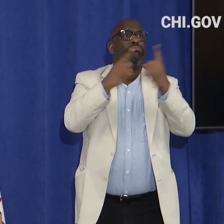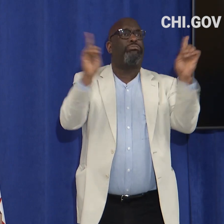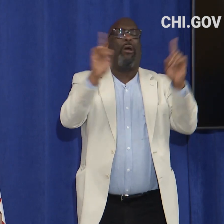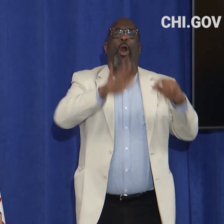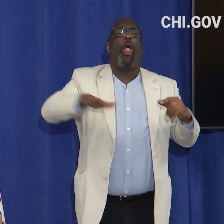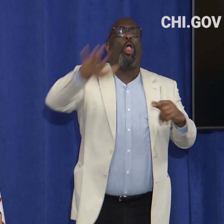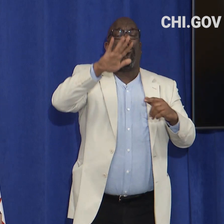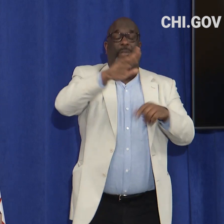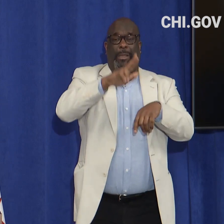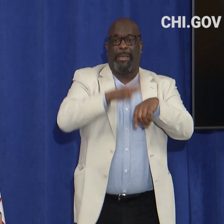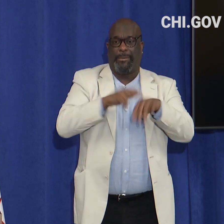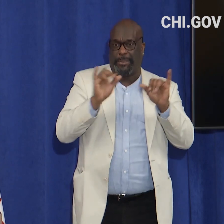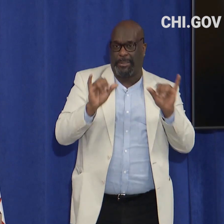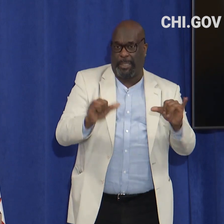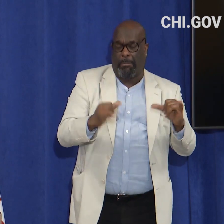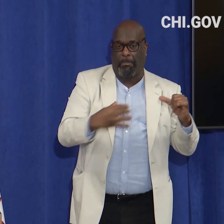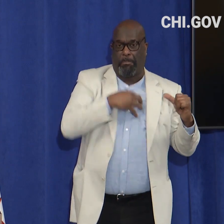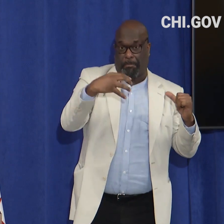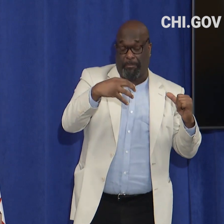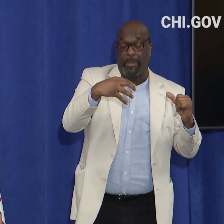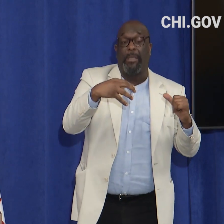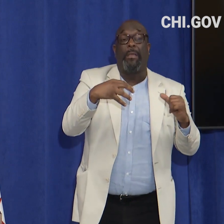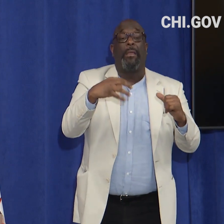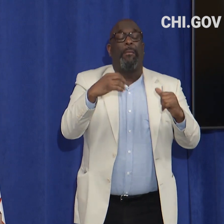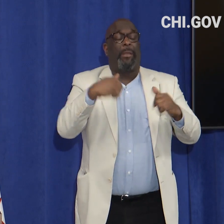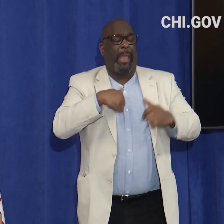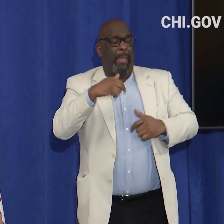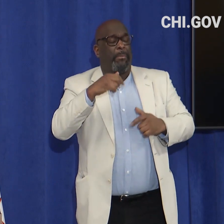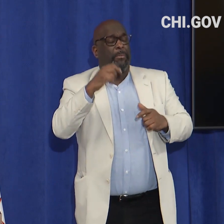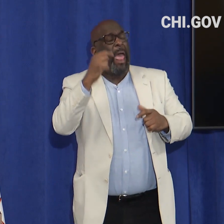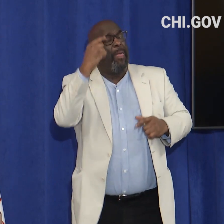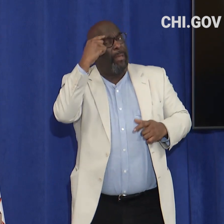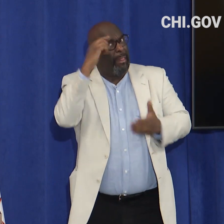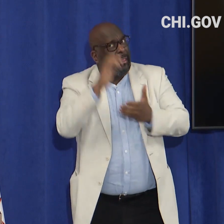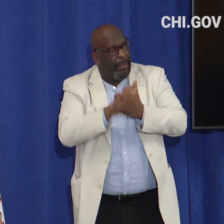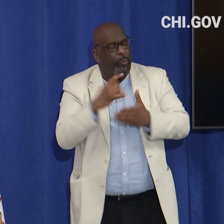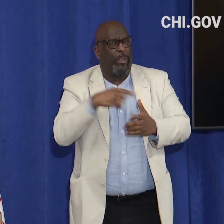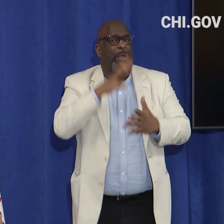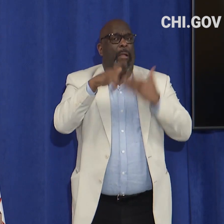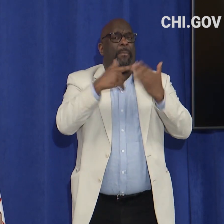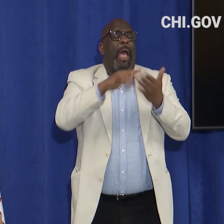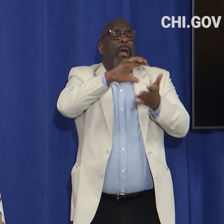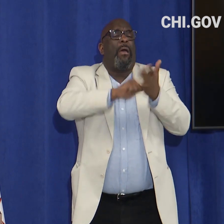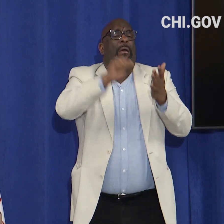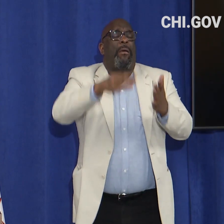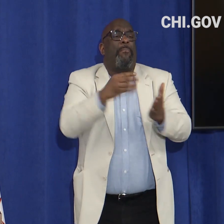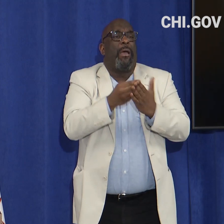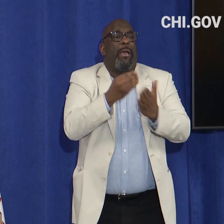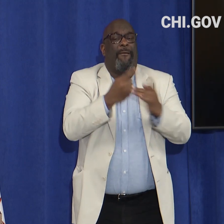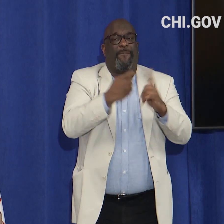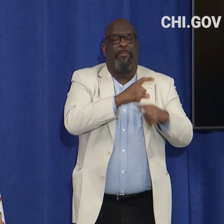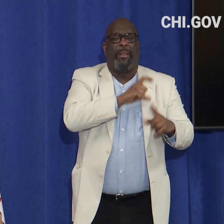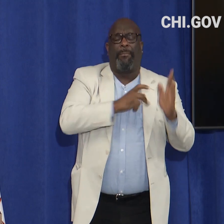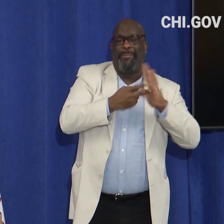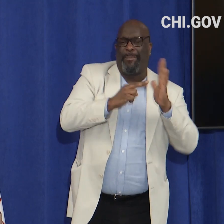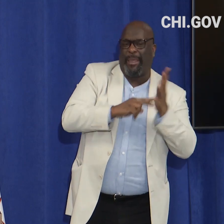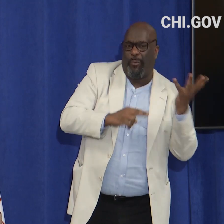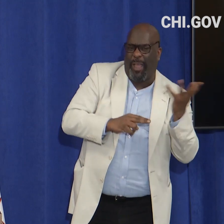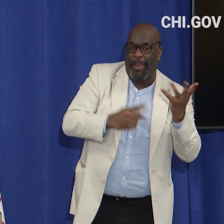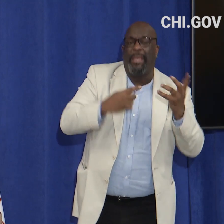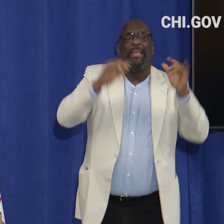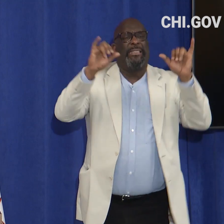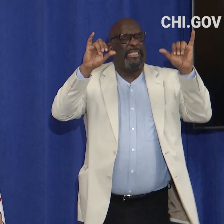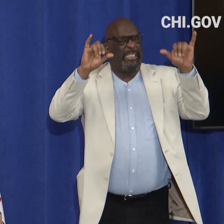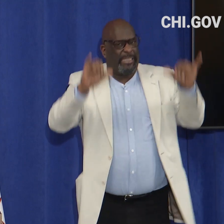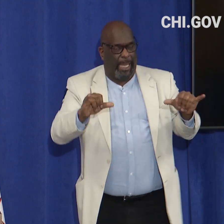hear that here, what I believe we're really talking about is what I ran on